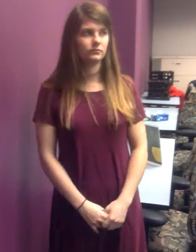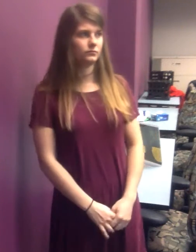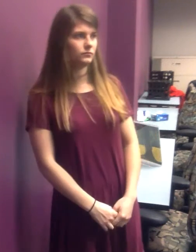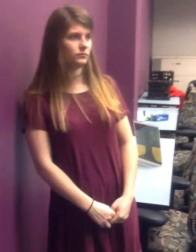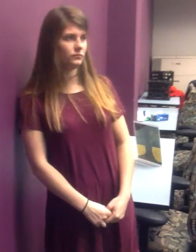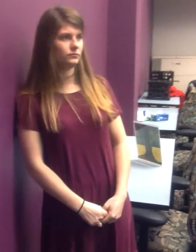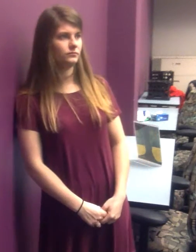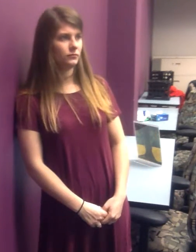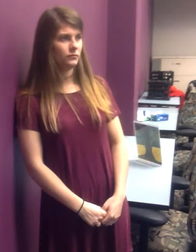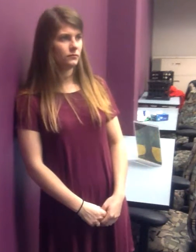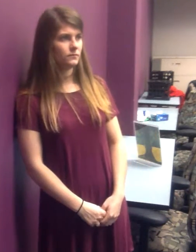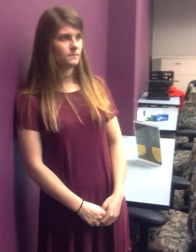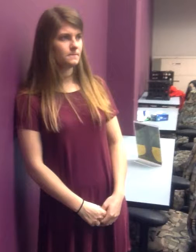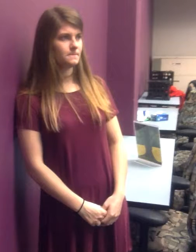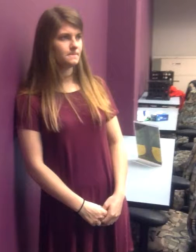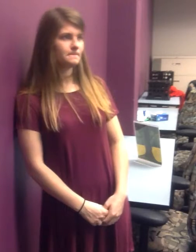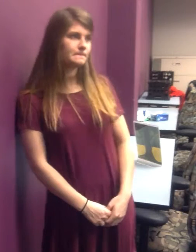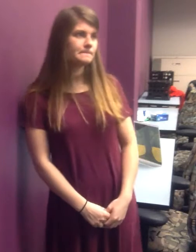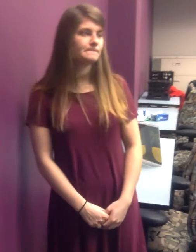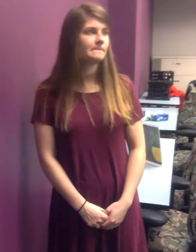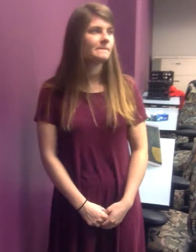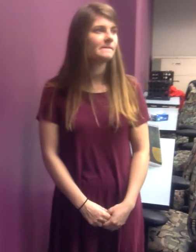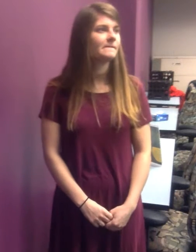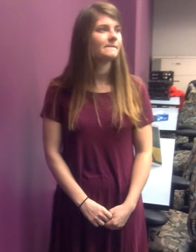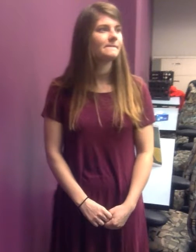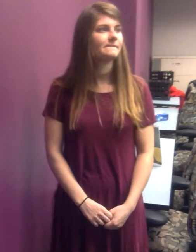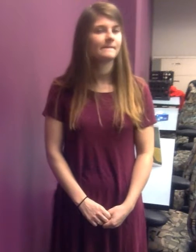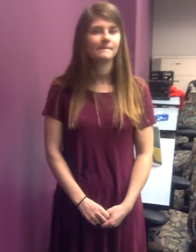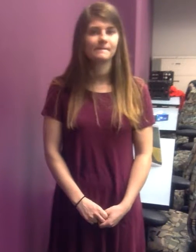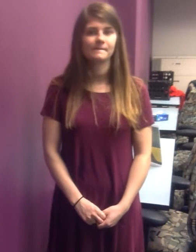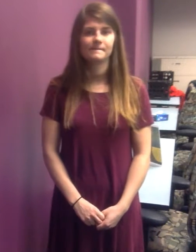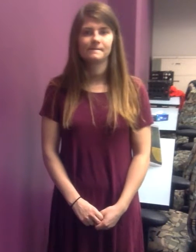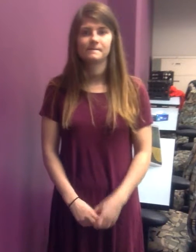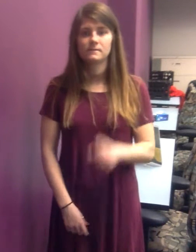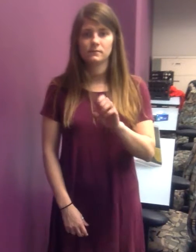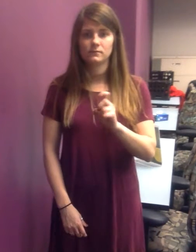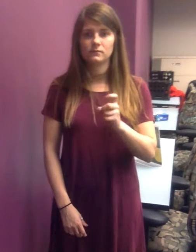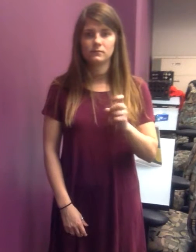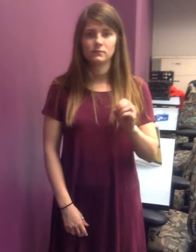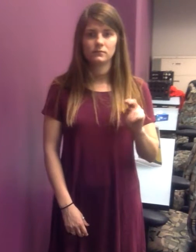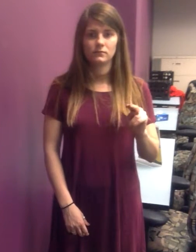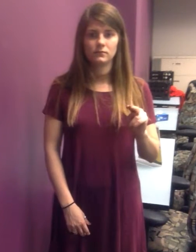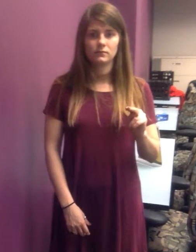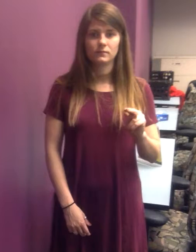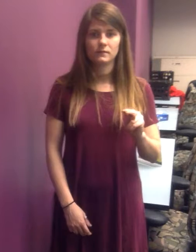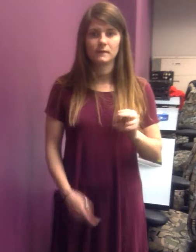Exxon stopped funding this Heartland Conference and its sponsors 5 years ago, but that didn't stop the broader mission of defending the